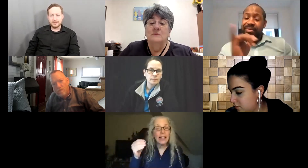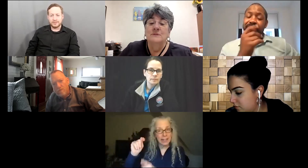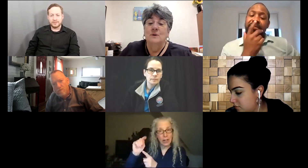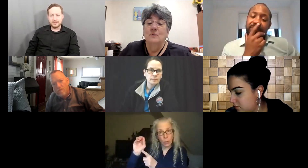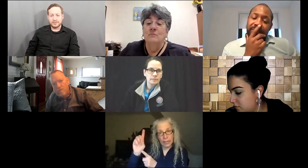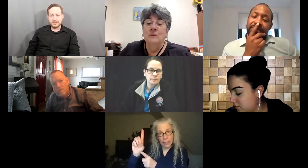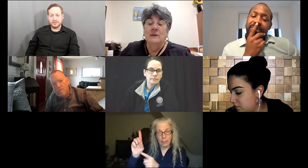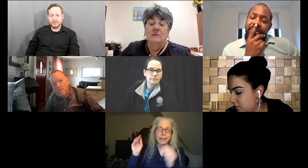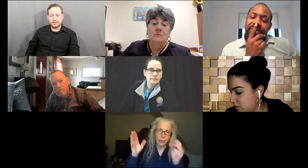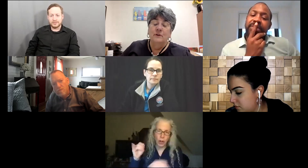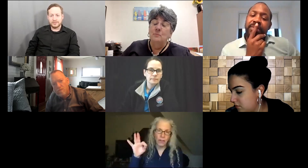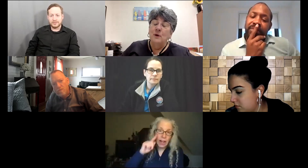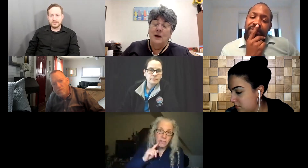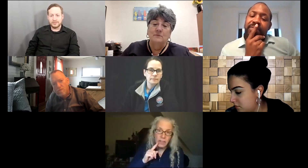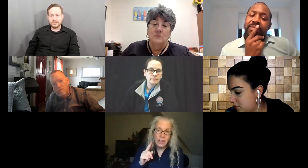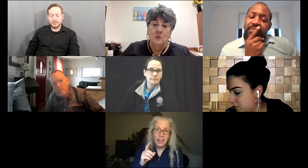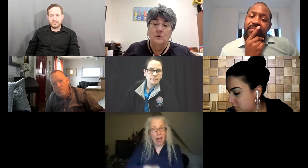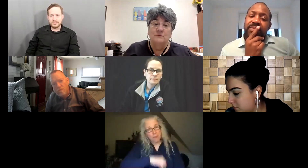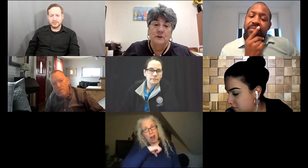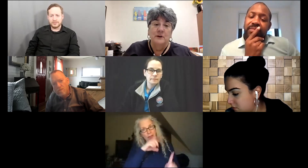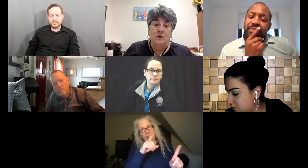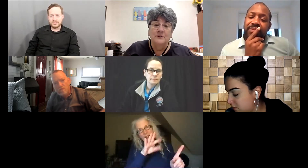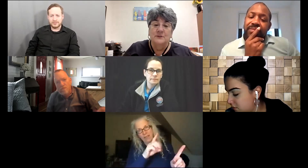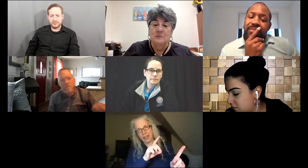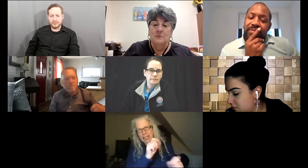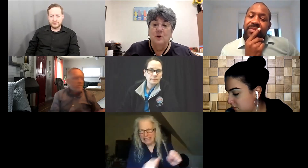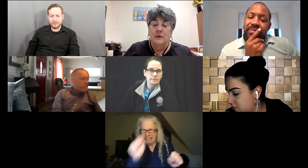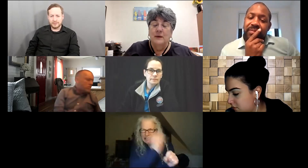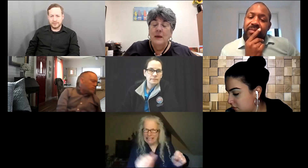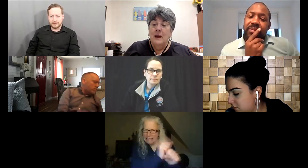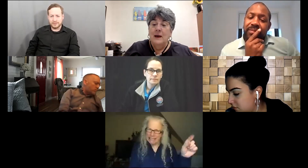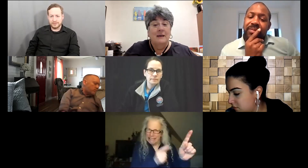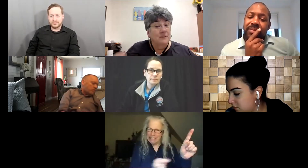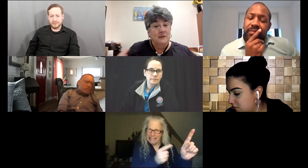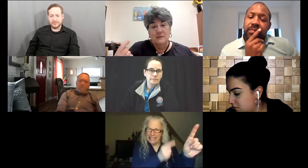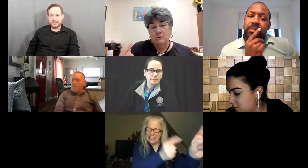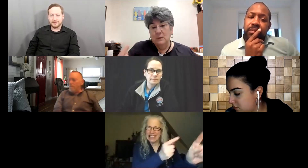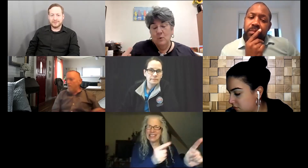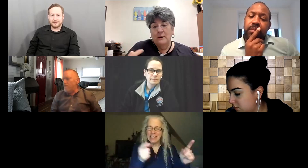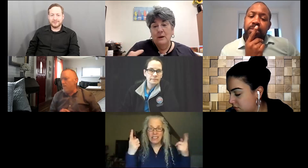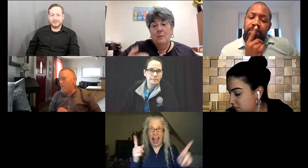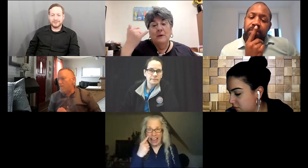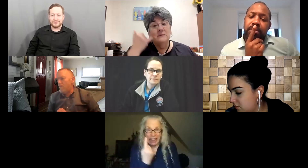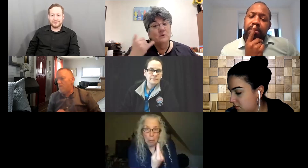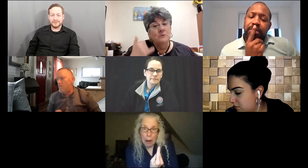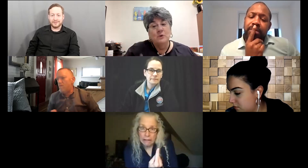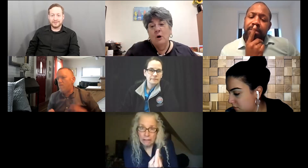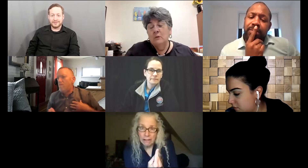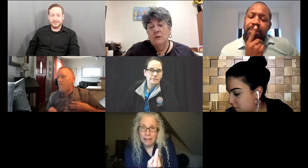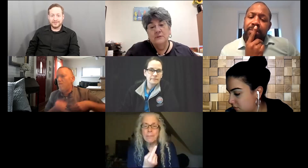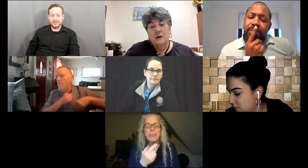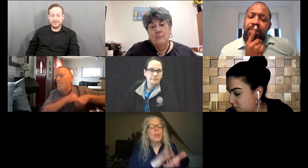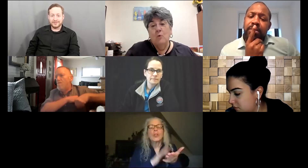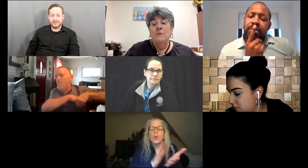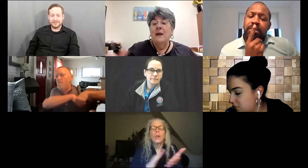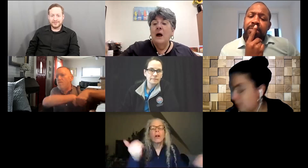And so I'm really very proud of him. He worked very hard to keep going. And I think he's the only one. But schools call all